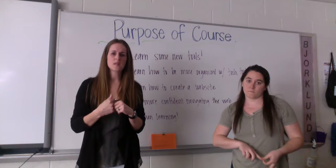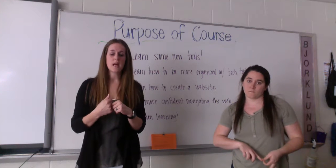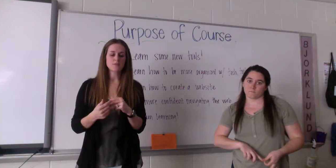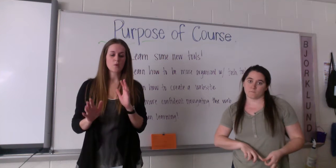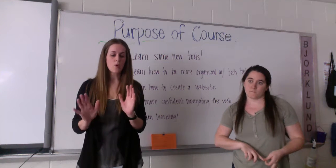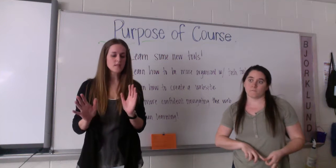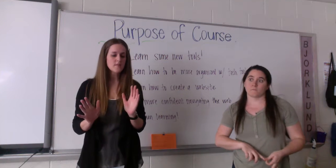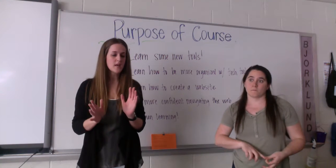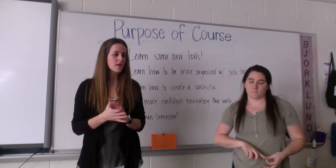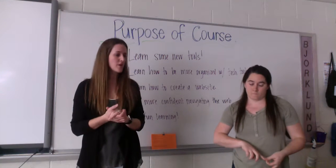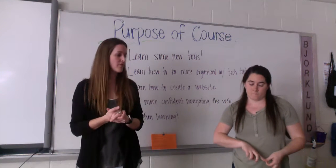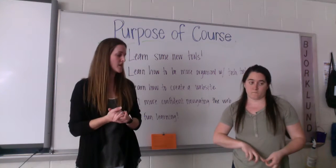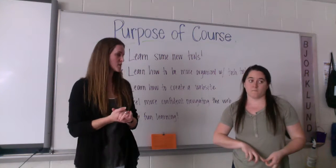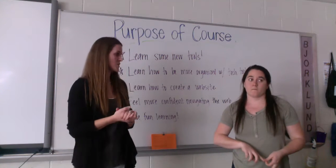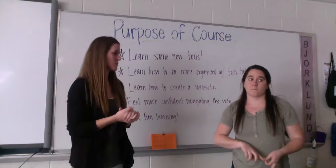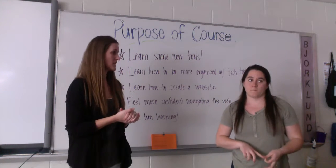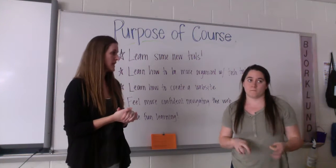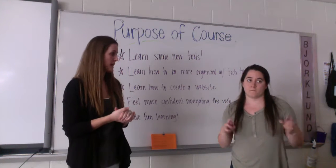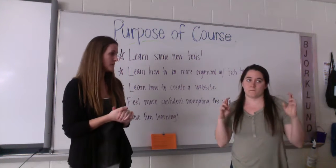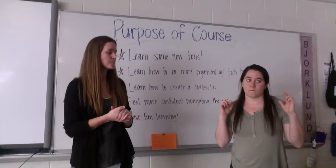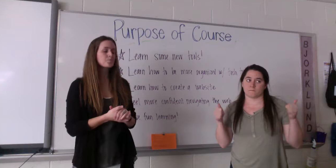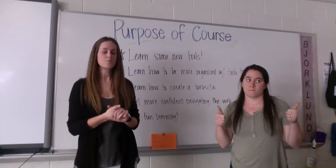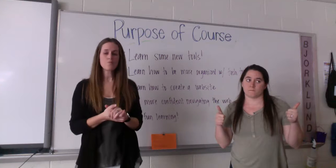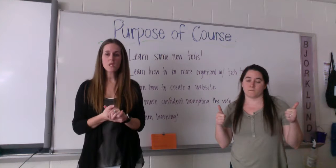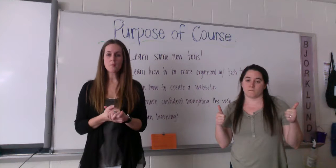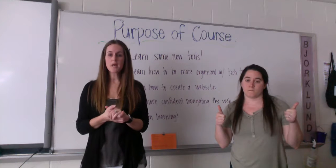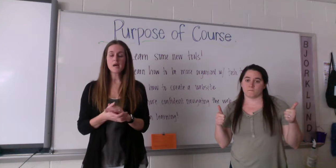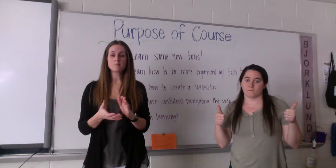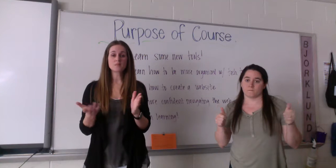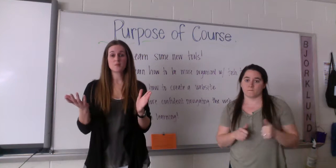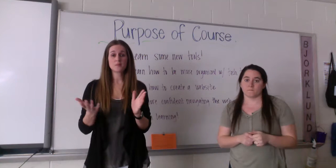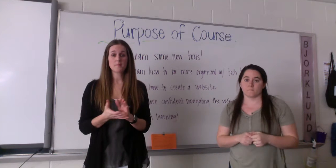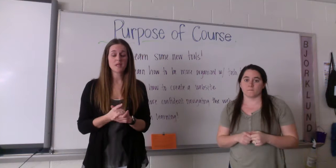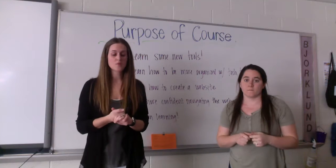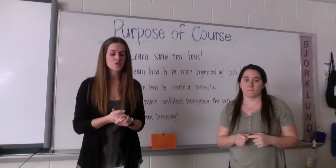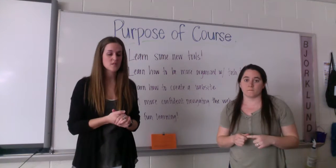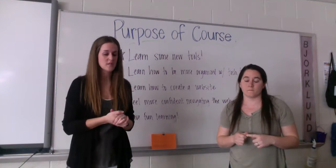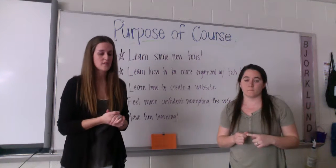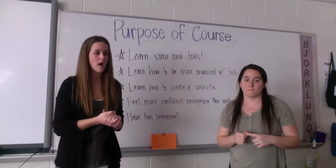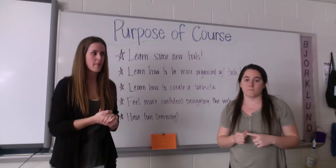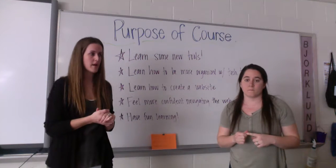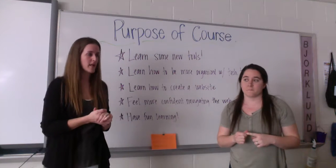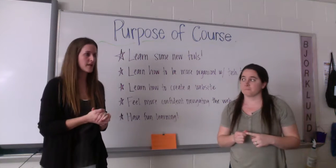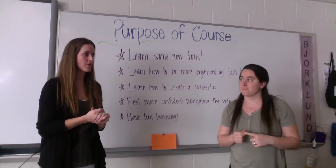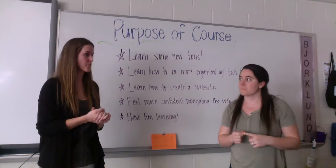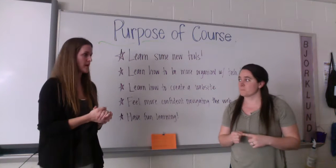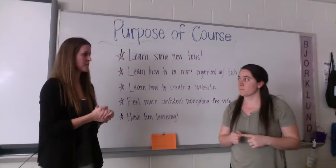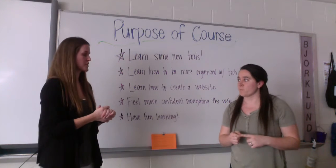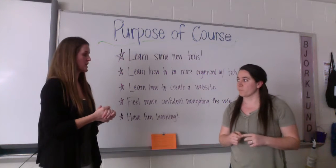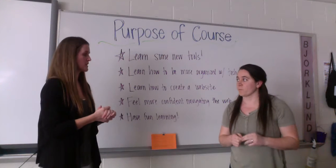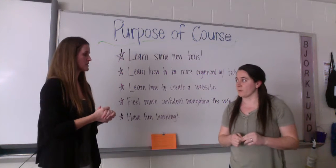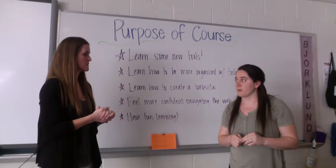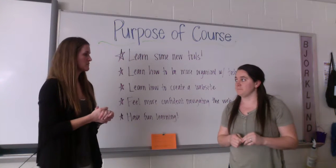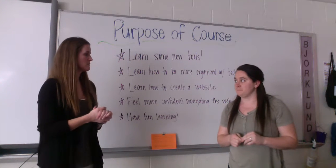lab. So we always have that at our convenience, which I really like. But so some things we'll just automatically head down there right after attendance. Mm-hmm.